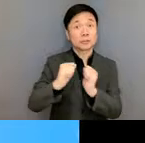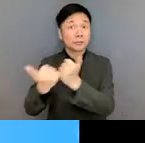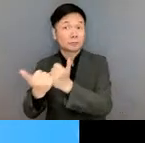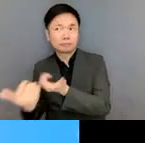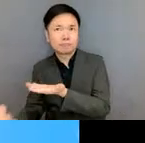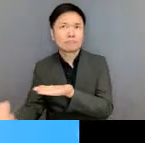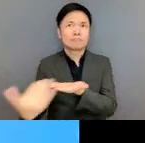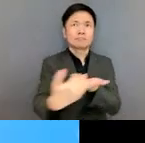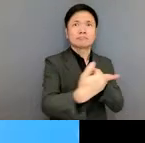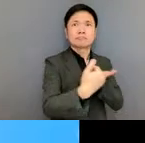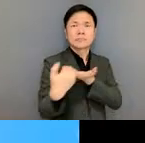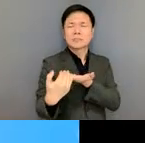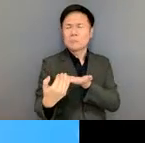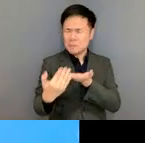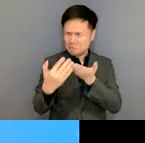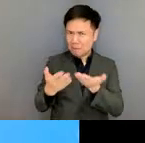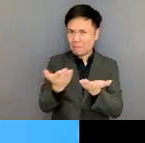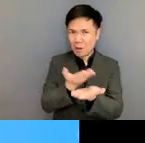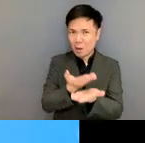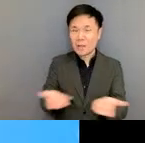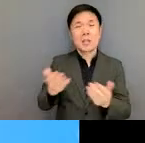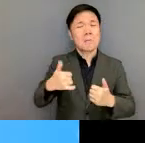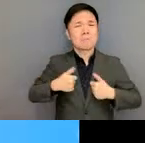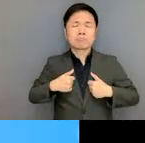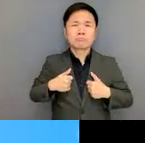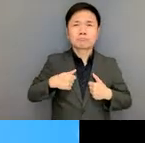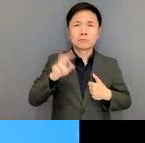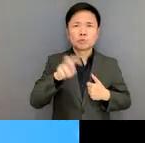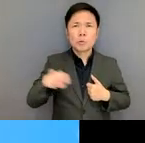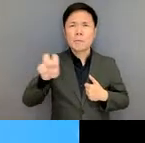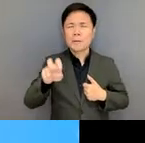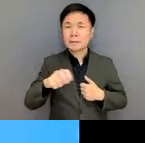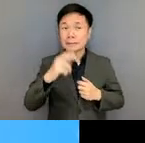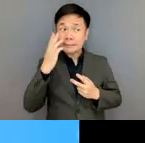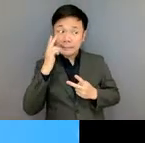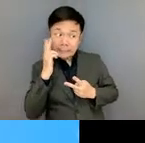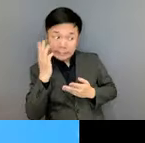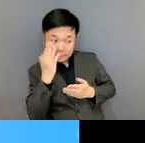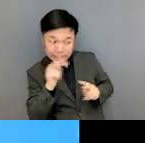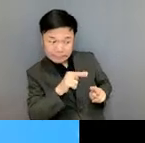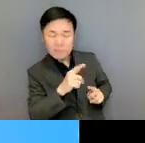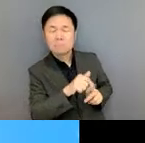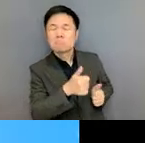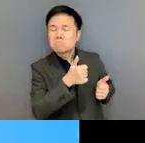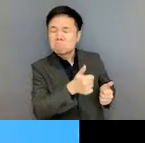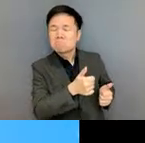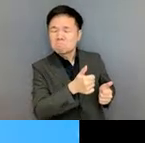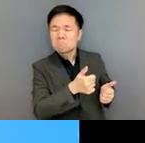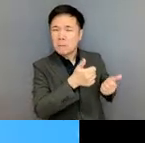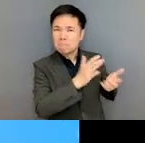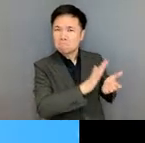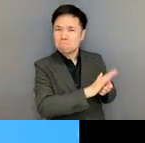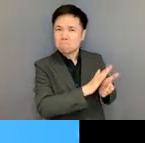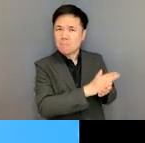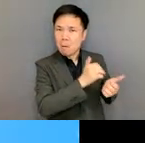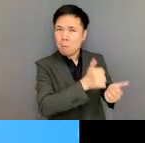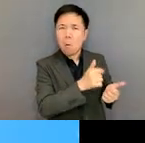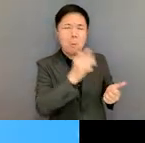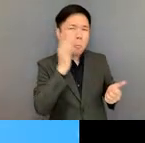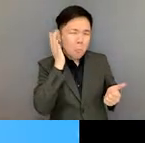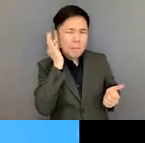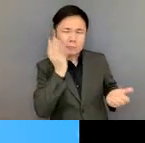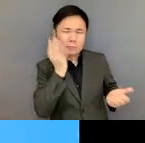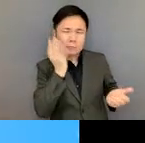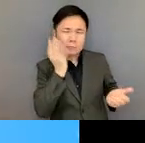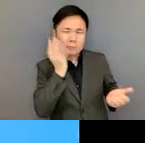industry truly values the women who sustain it and leads the way in advancing